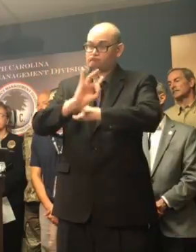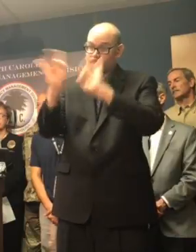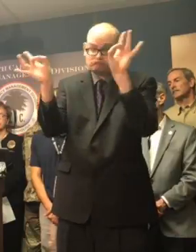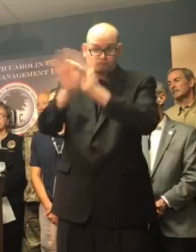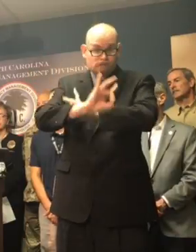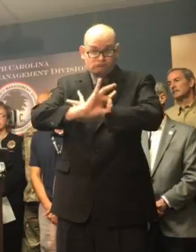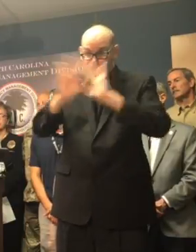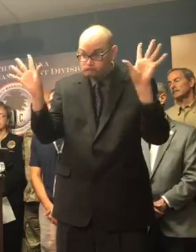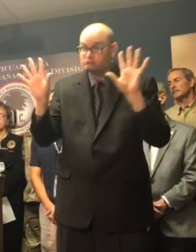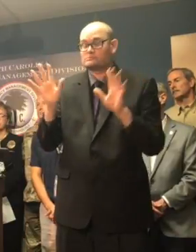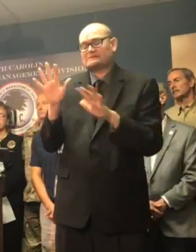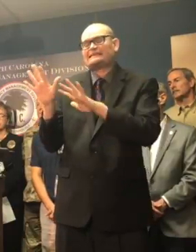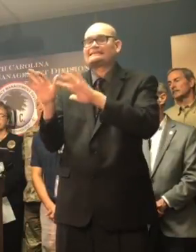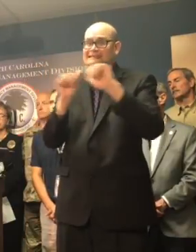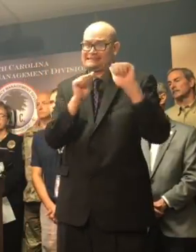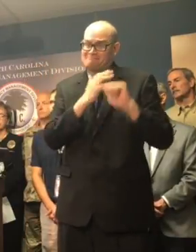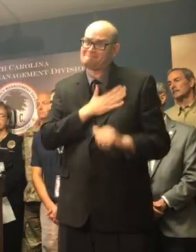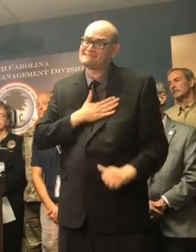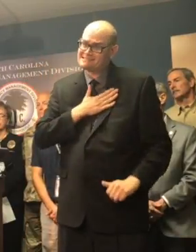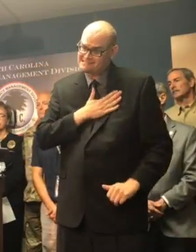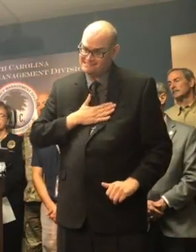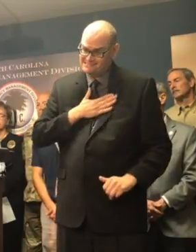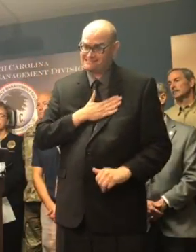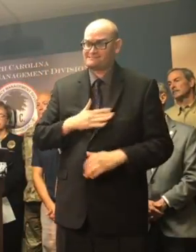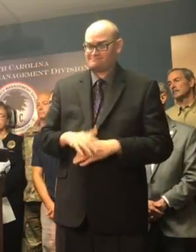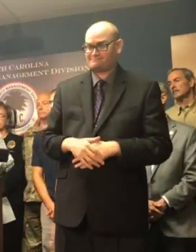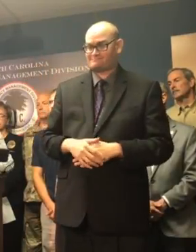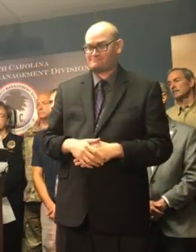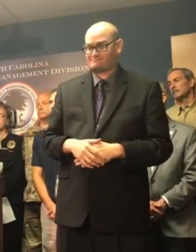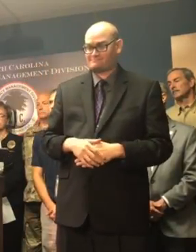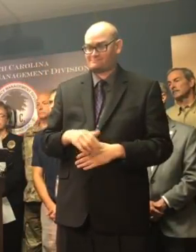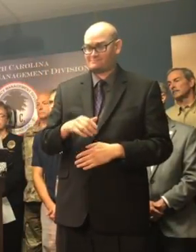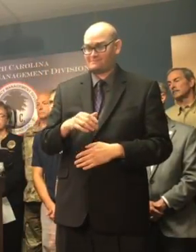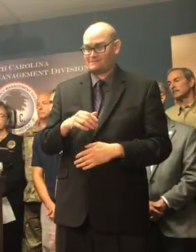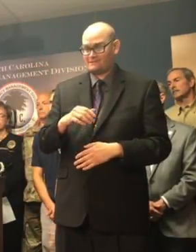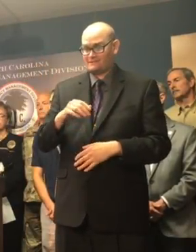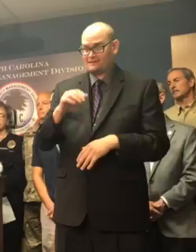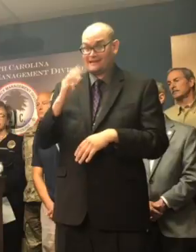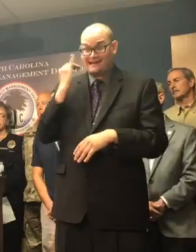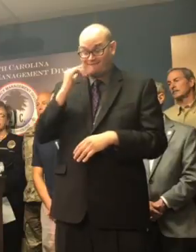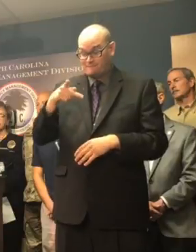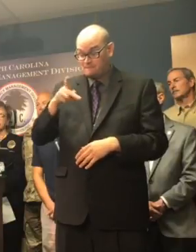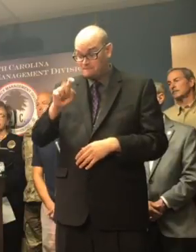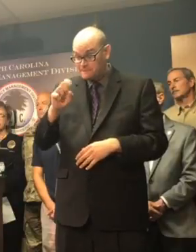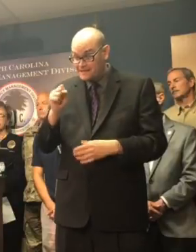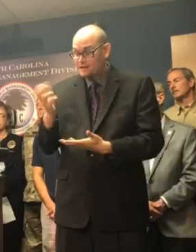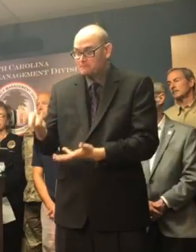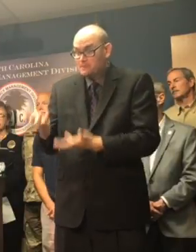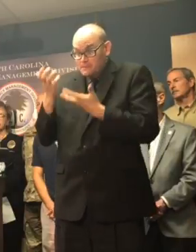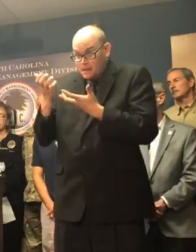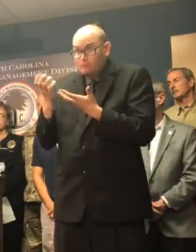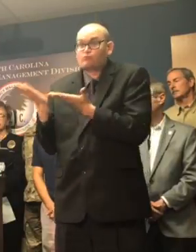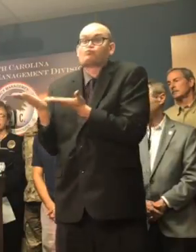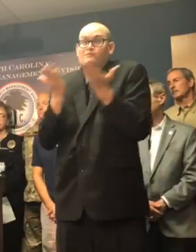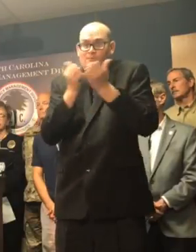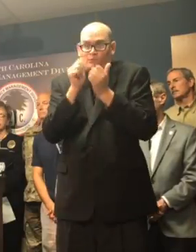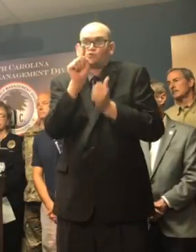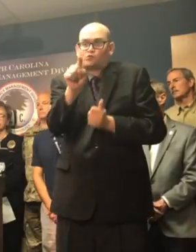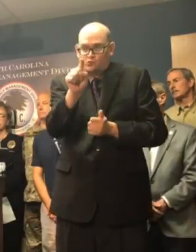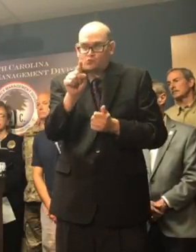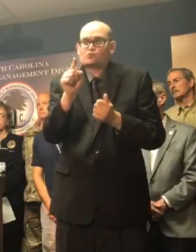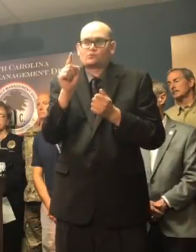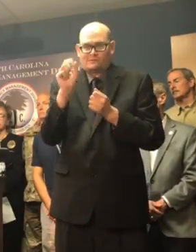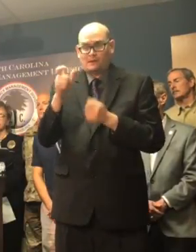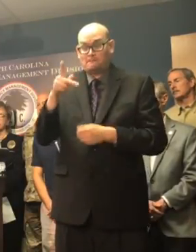of your family members. What we want you to know is if you've got your pets, pick them all up and make sure you go to an area that will allow you to have your pets. If you